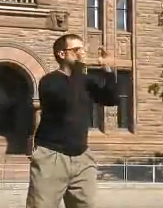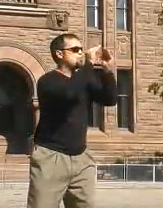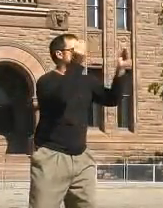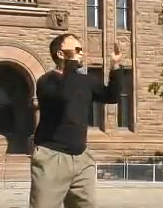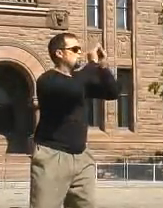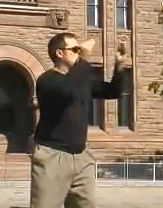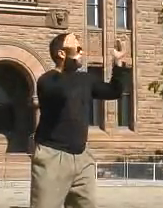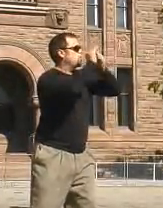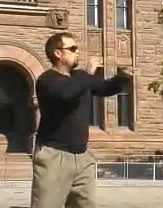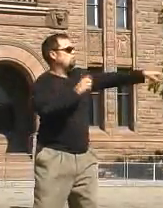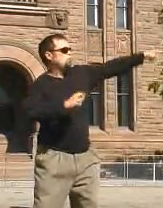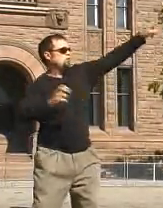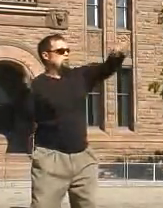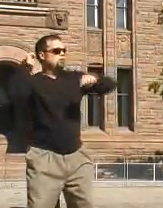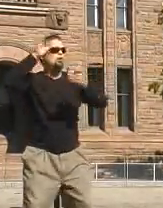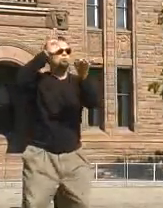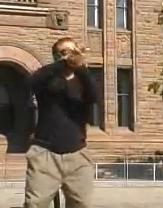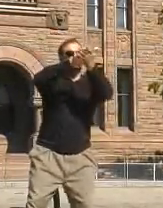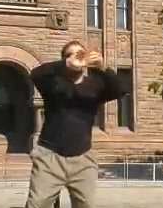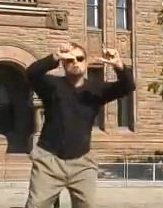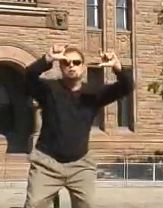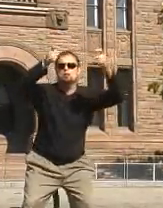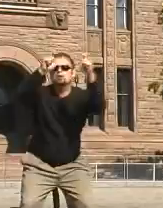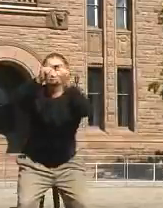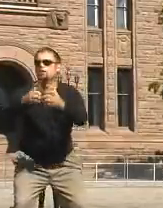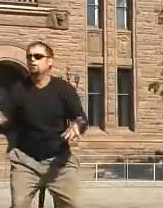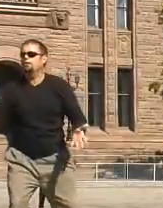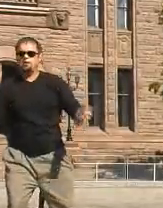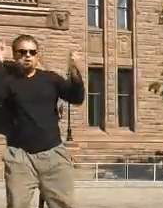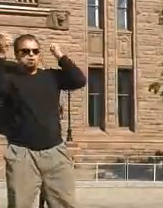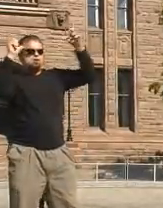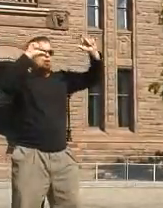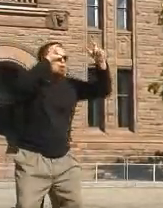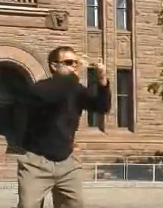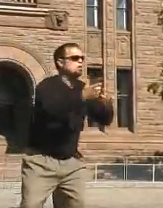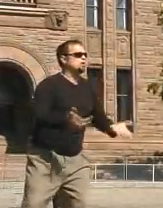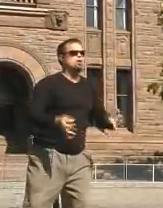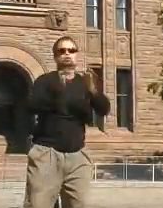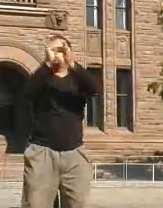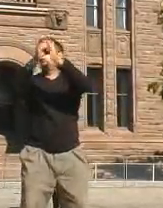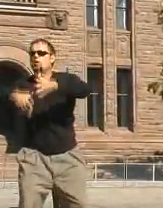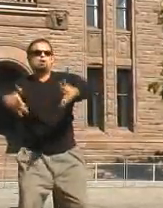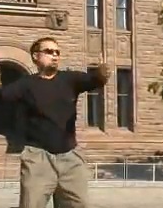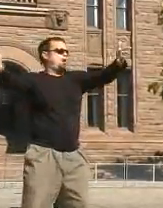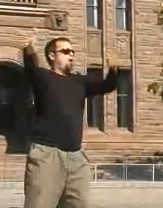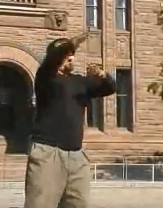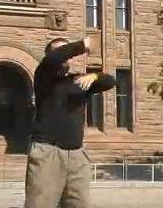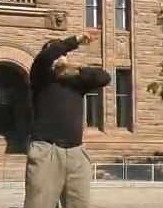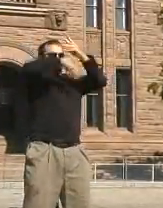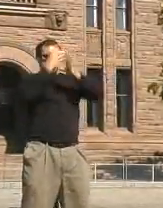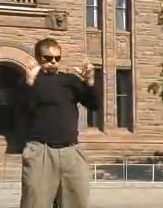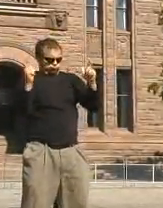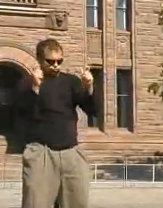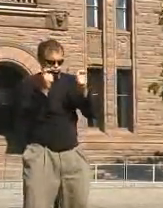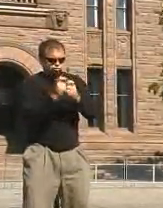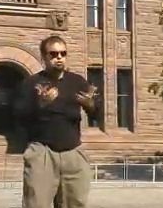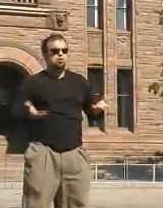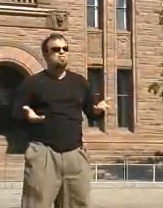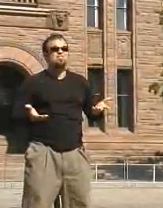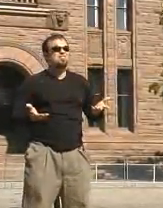say. And as they see more and more cochlear implants happening, deaf schools are closing, interpreter shortages,